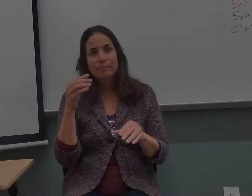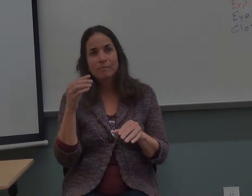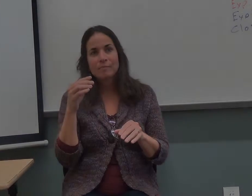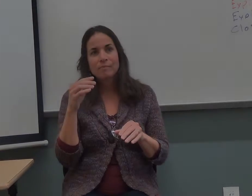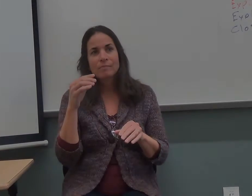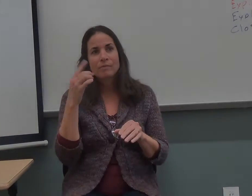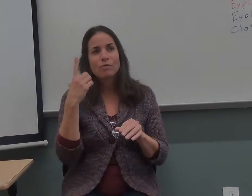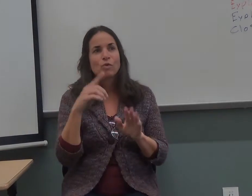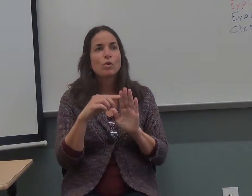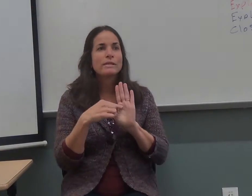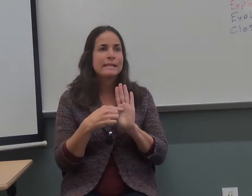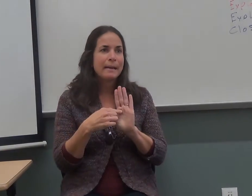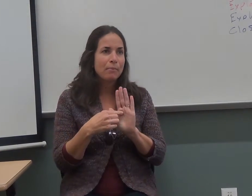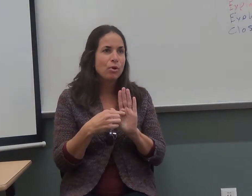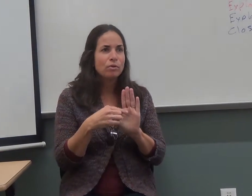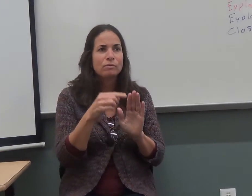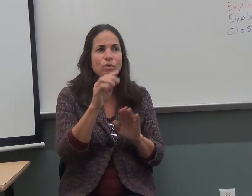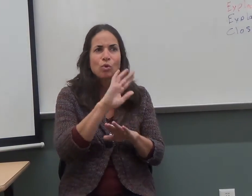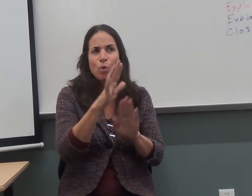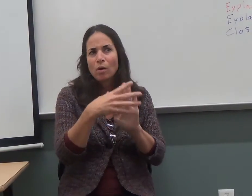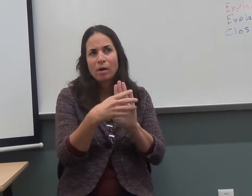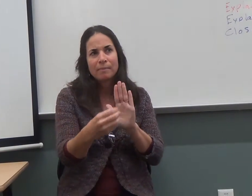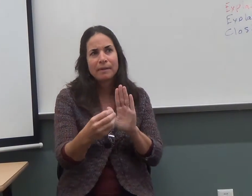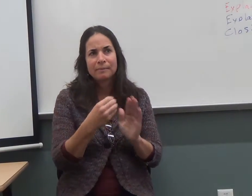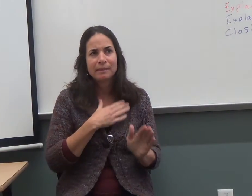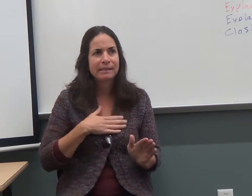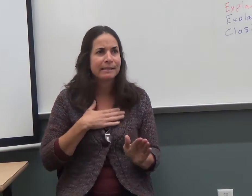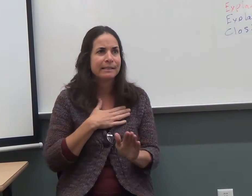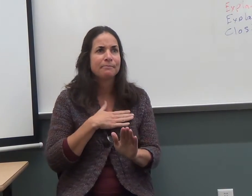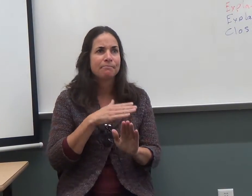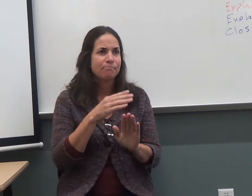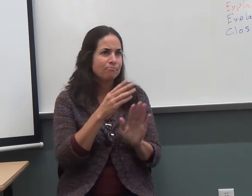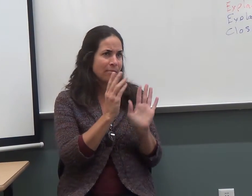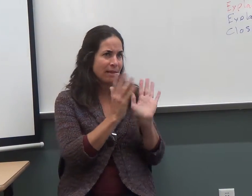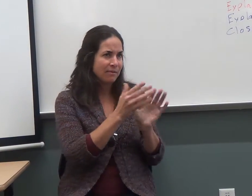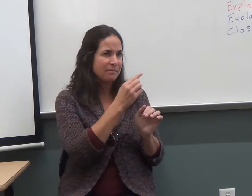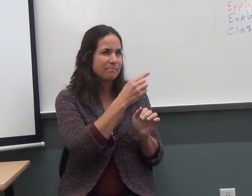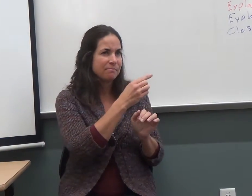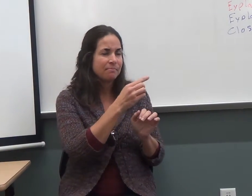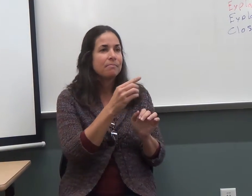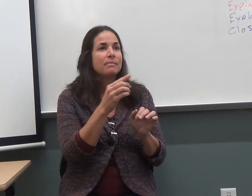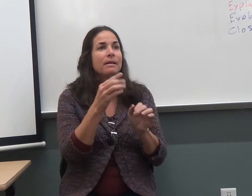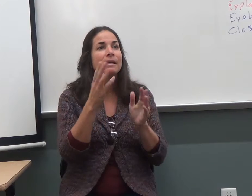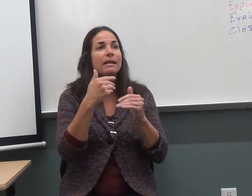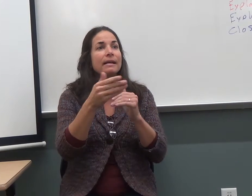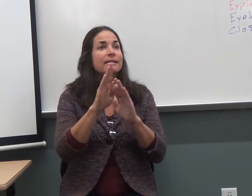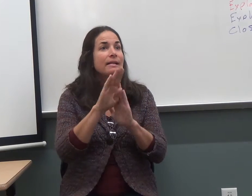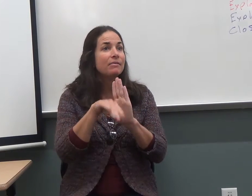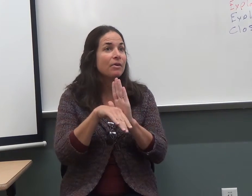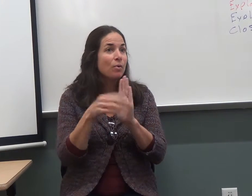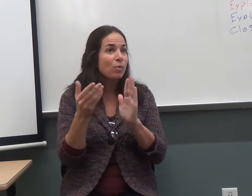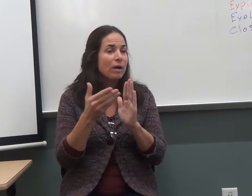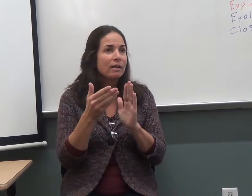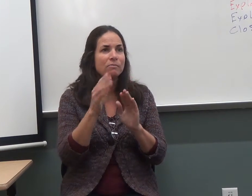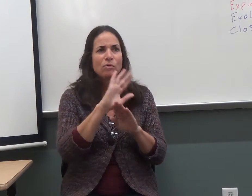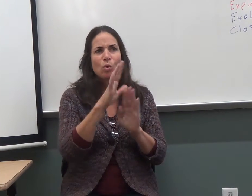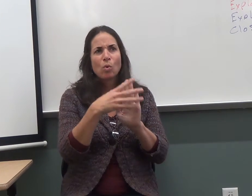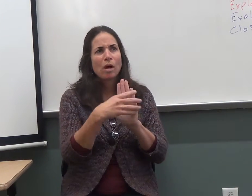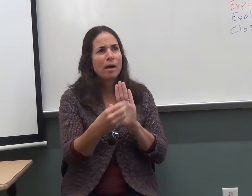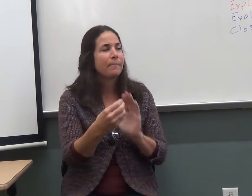But I don't want you guys to copy this one, all right? Listen up, this is what you're going to do for the next 30 minutes, okay? I don't want you guys to copy this, but what I want you guys